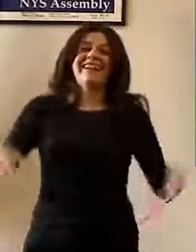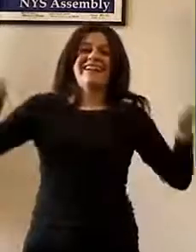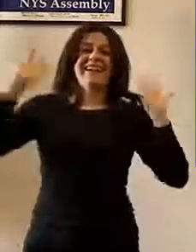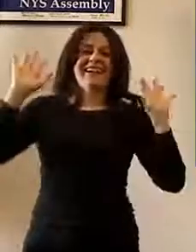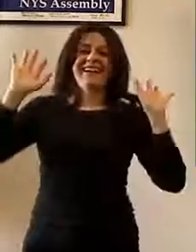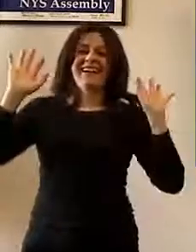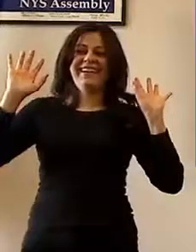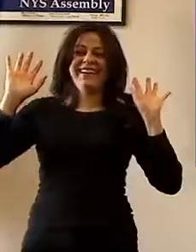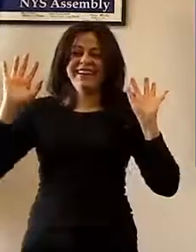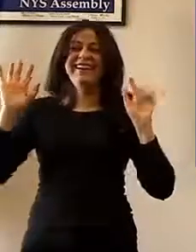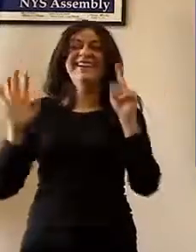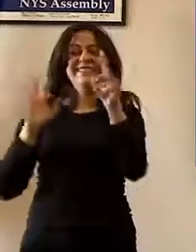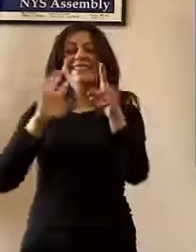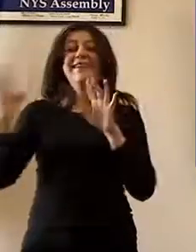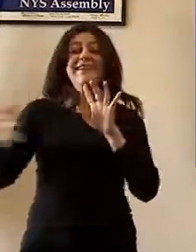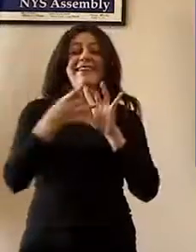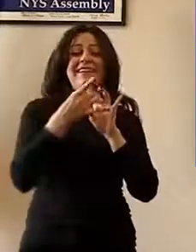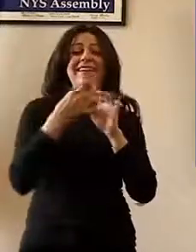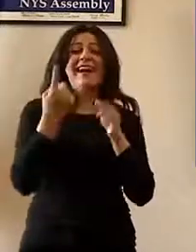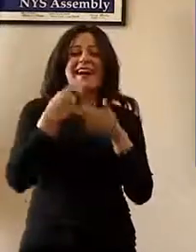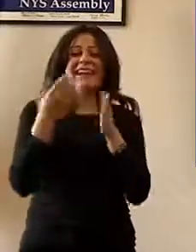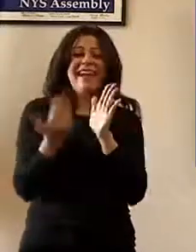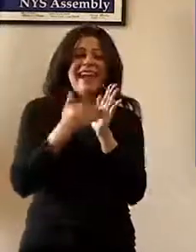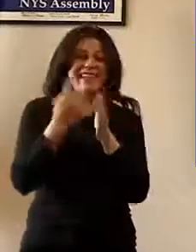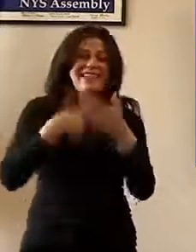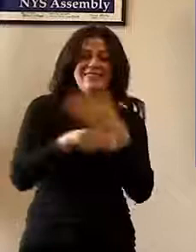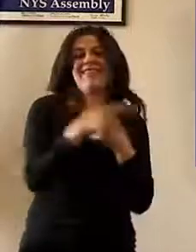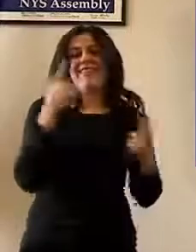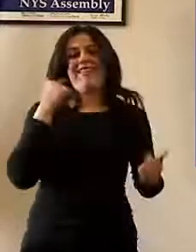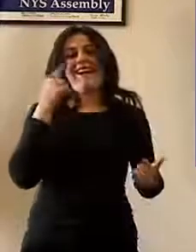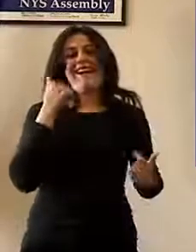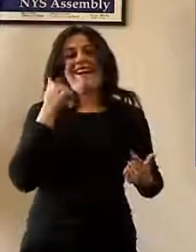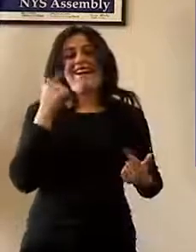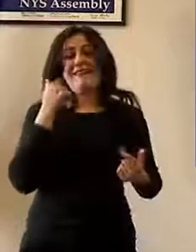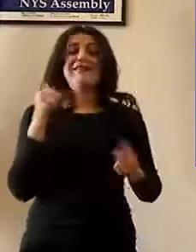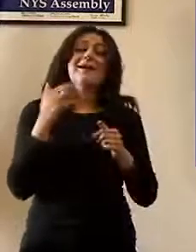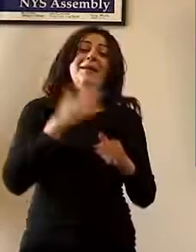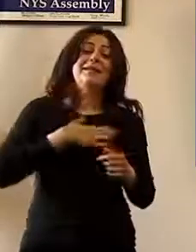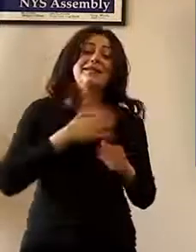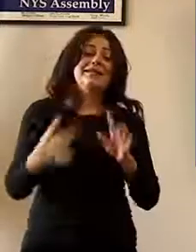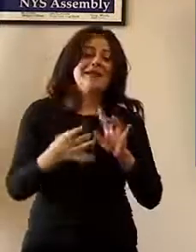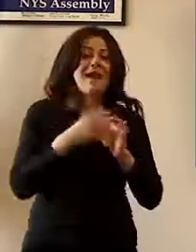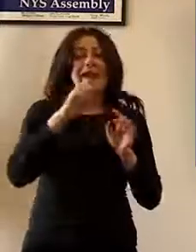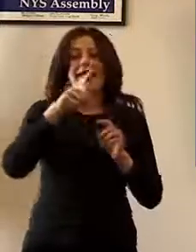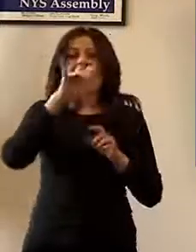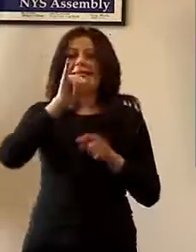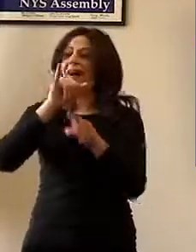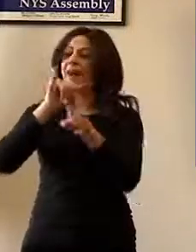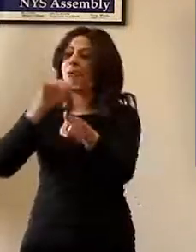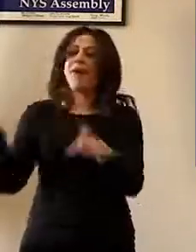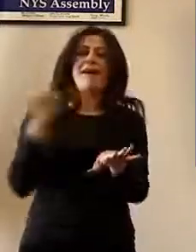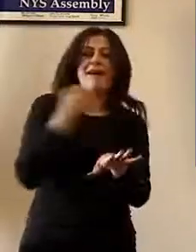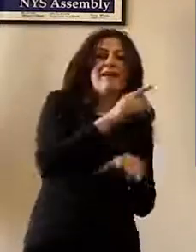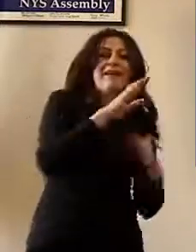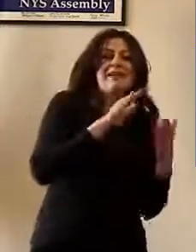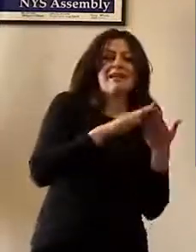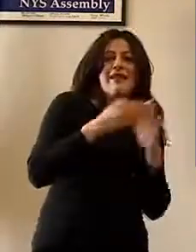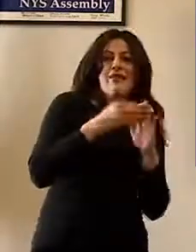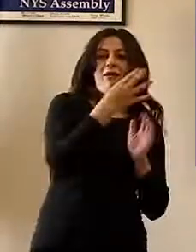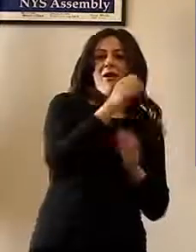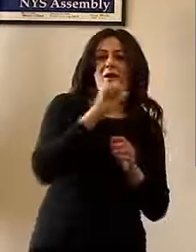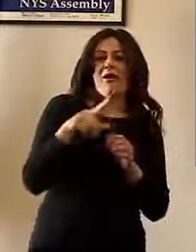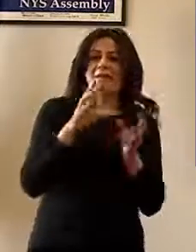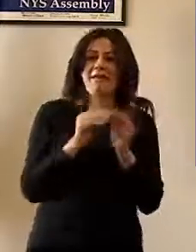note, join us again next week. We're at 3 p.m. on the 20th. Eli's going to do a town hall meeting one of these days. Wednesday,